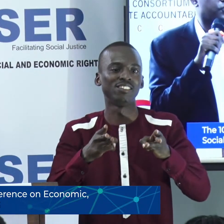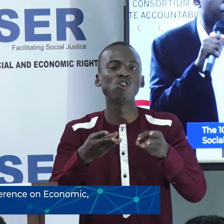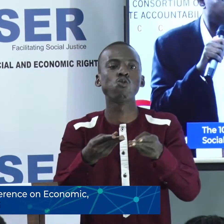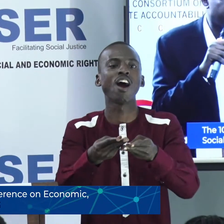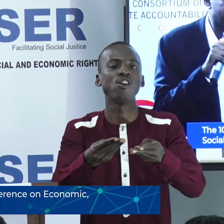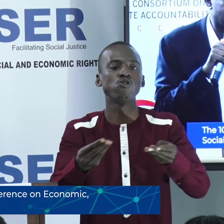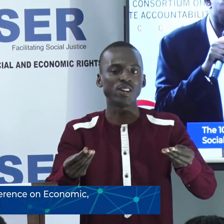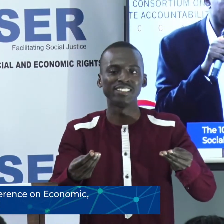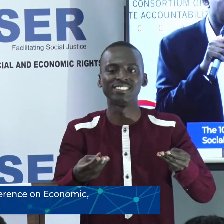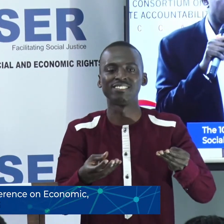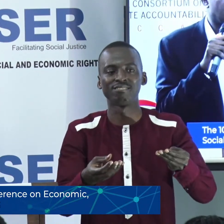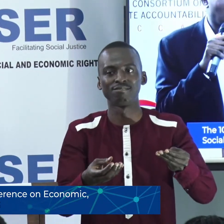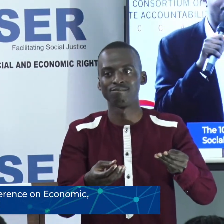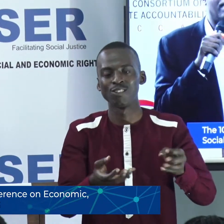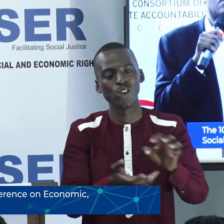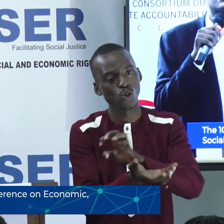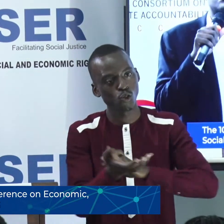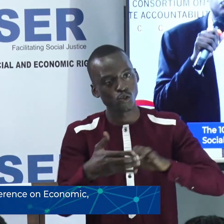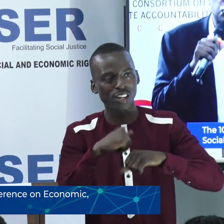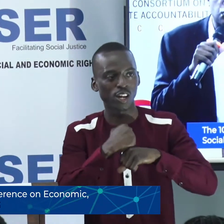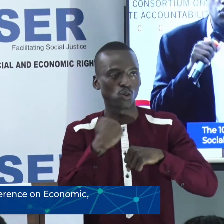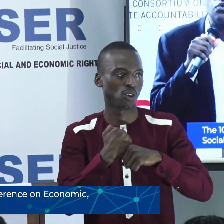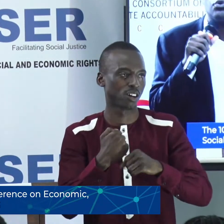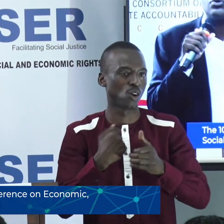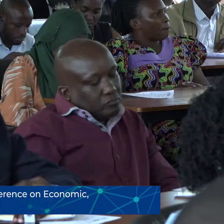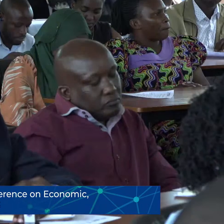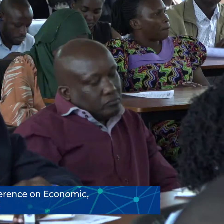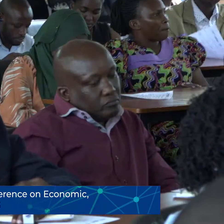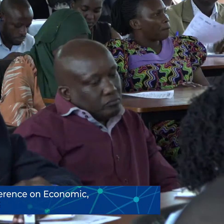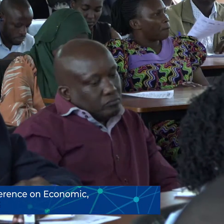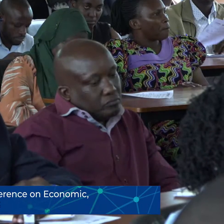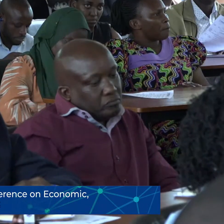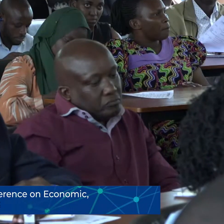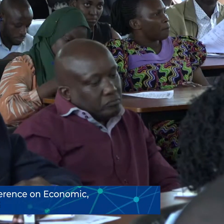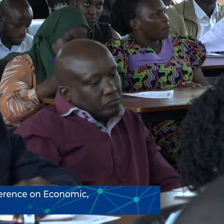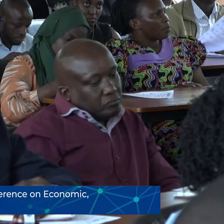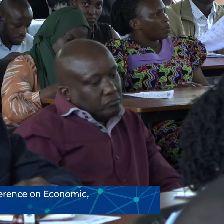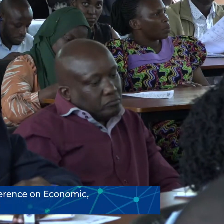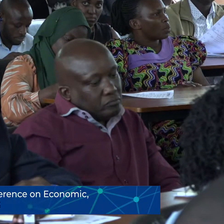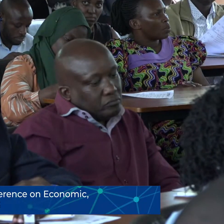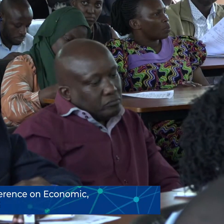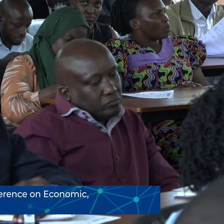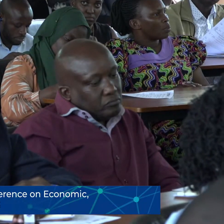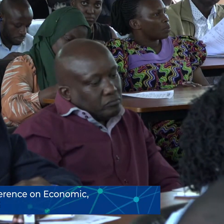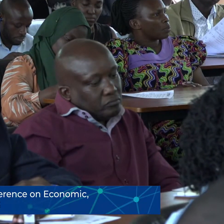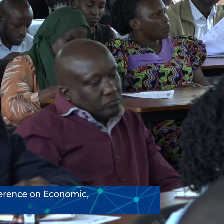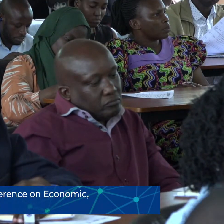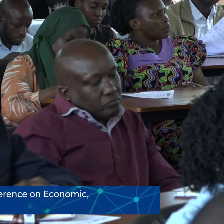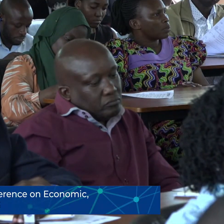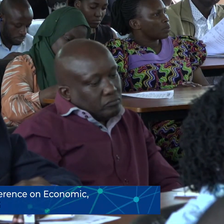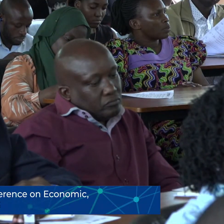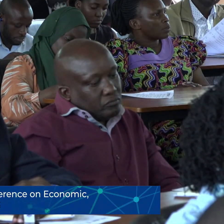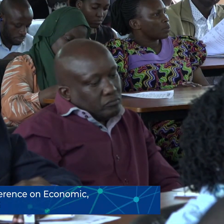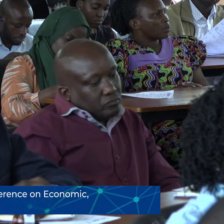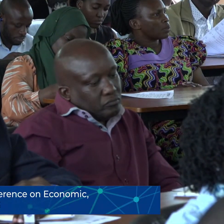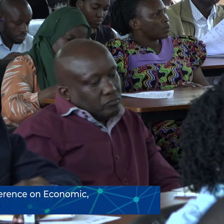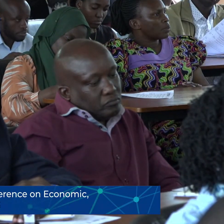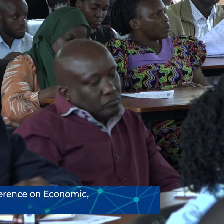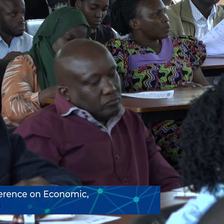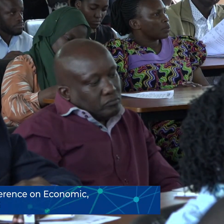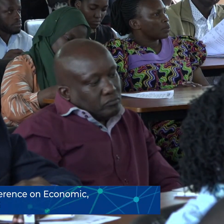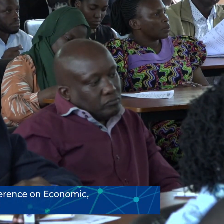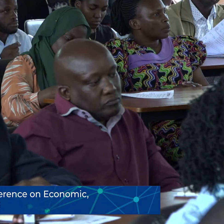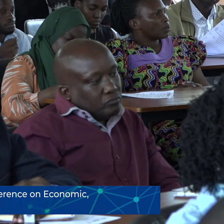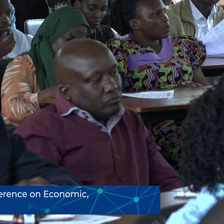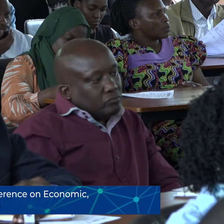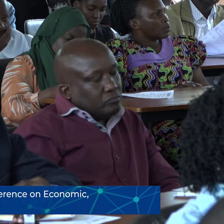address grievances? How about social security? Is our social security sector delivering the way